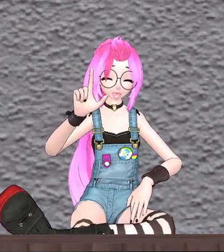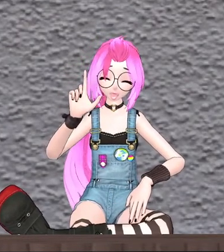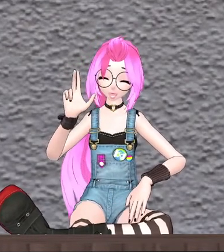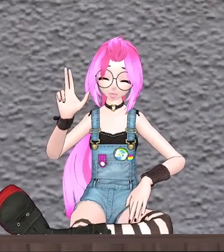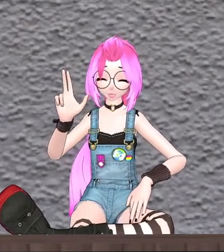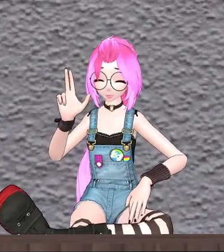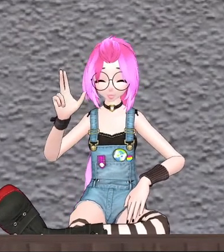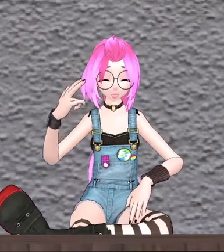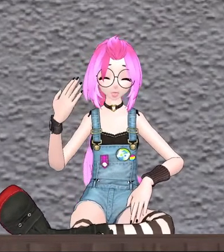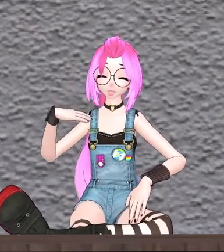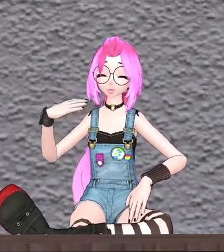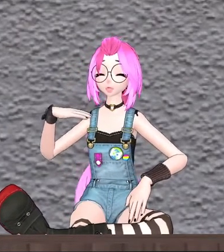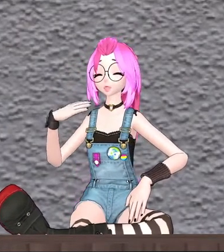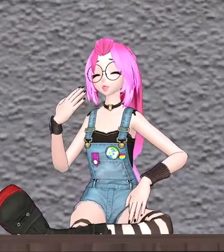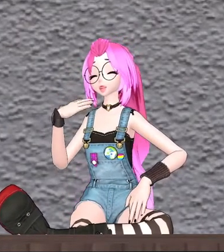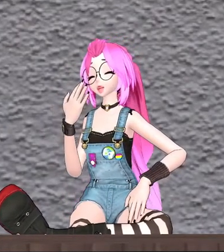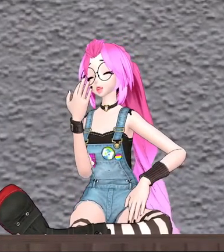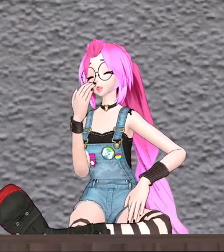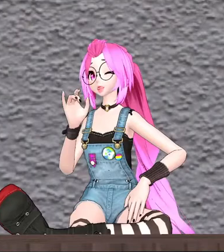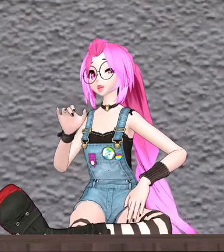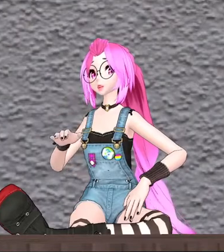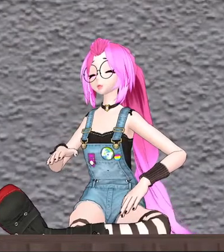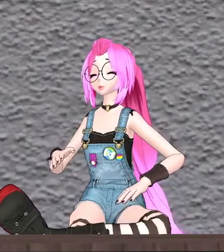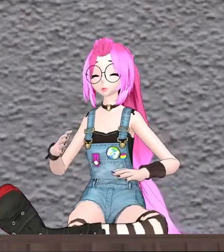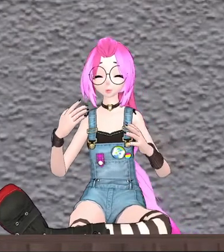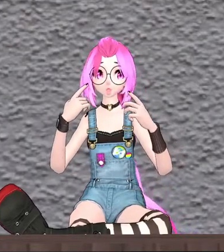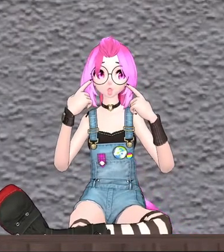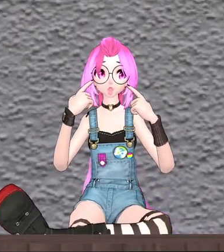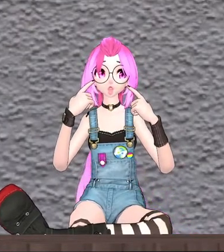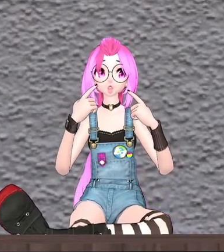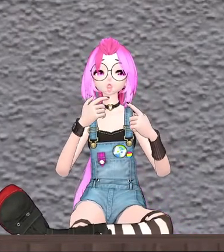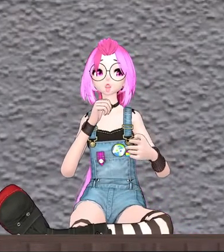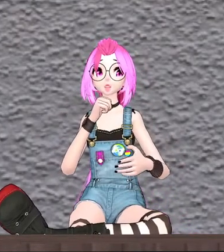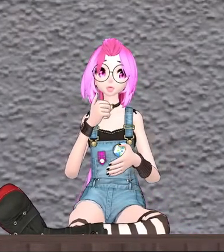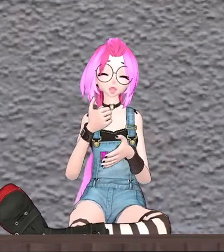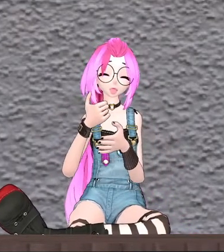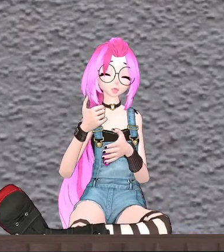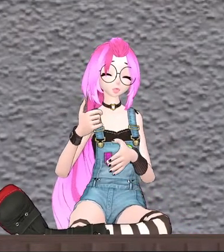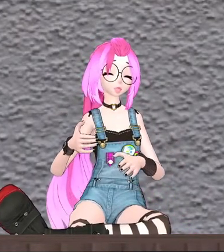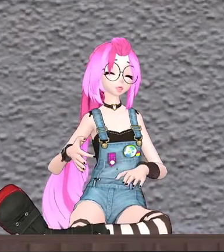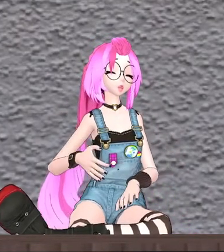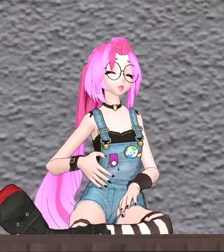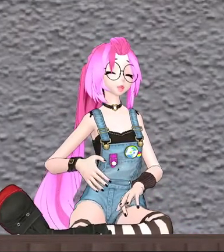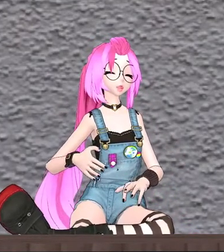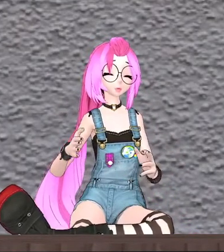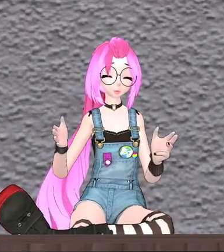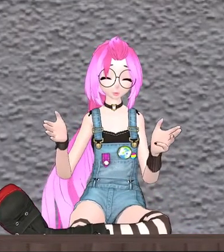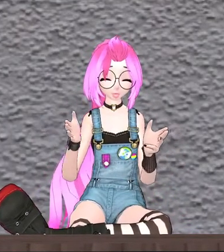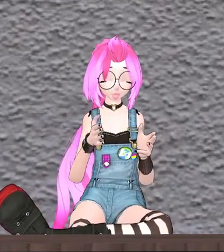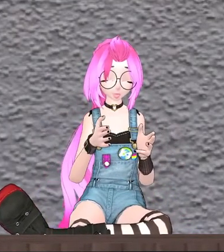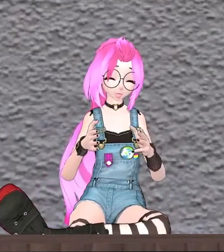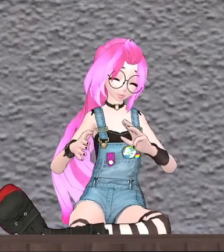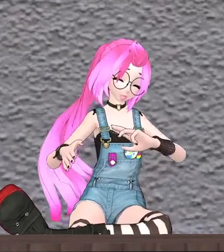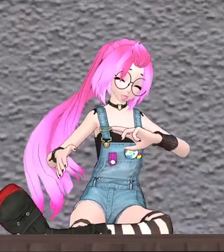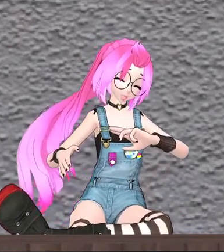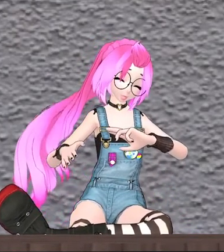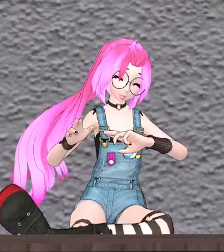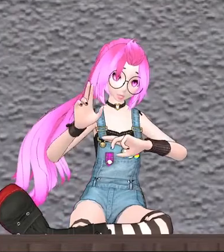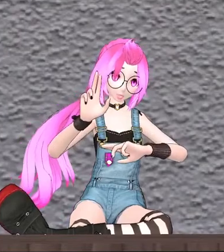like 103. It's very hot right now. And my headset is not helping. So I kind of want to wrap up class, even